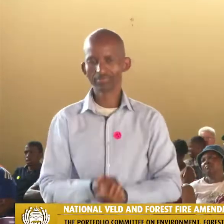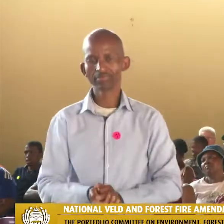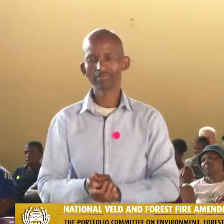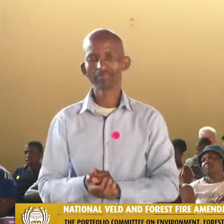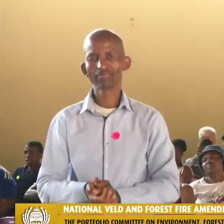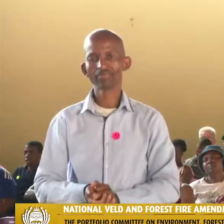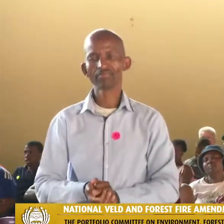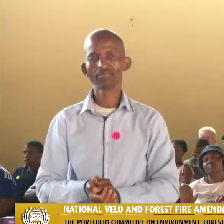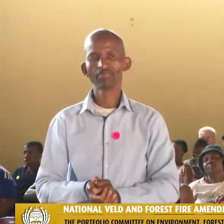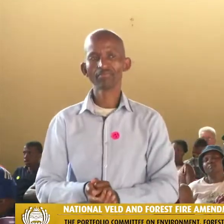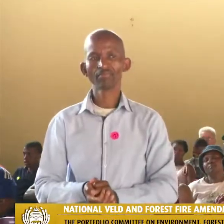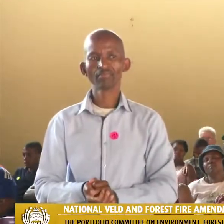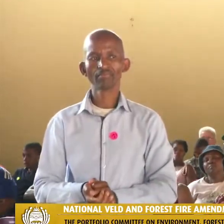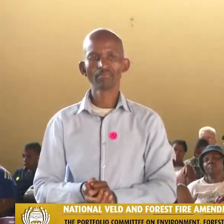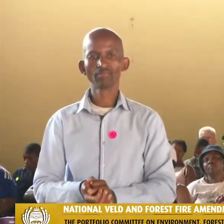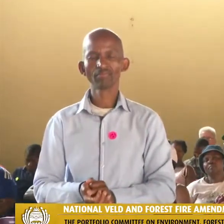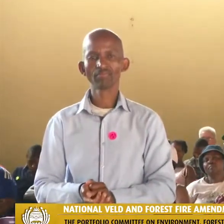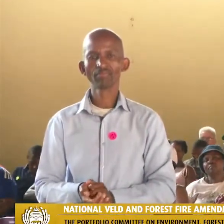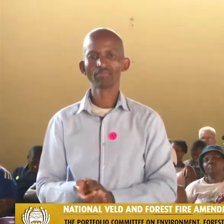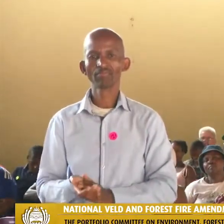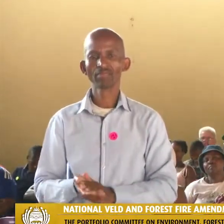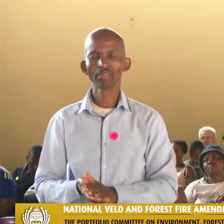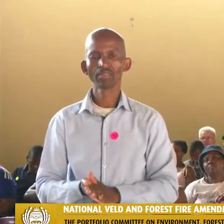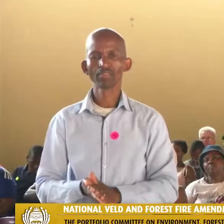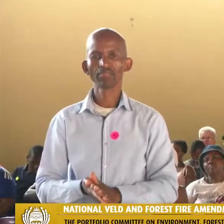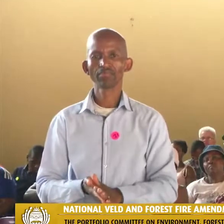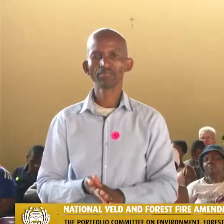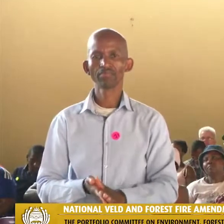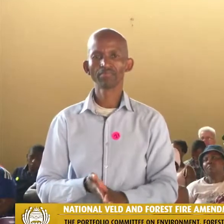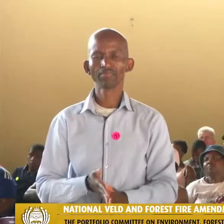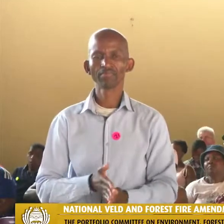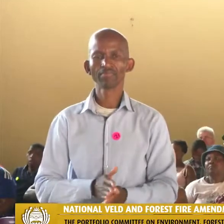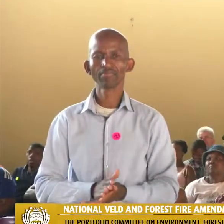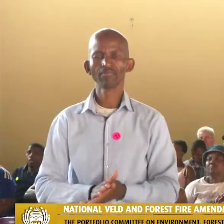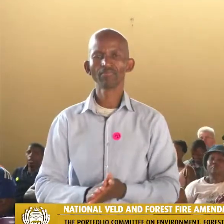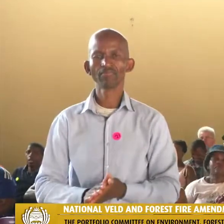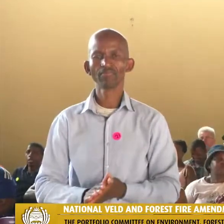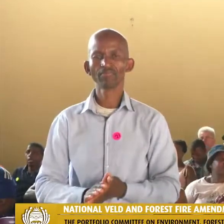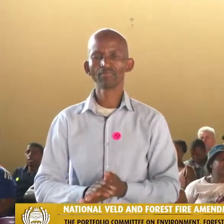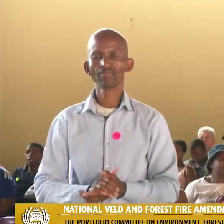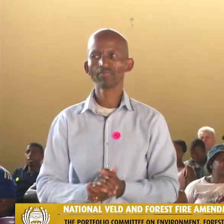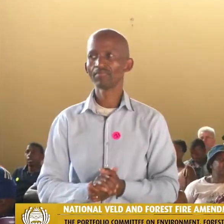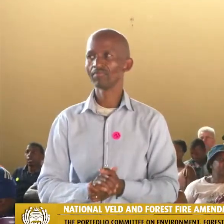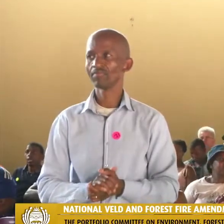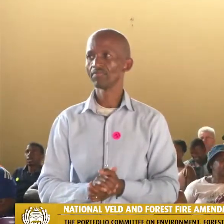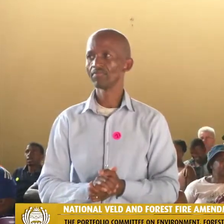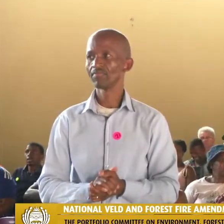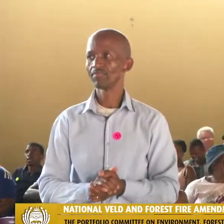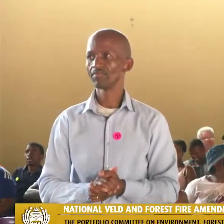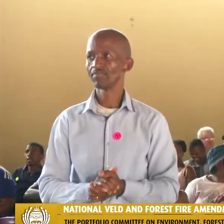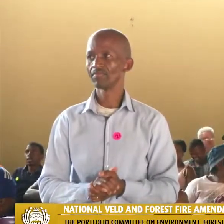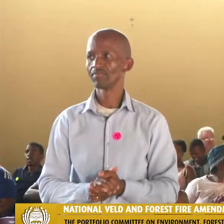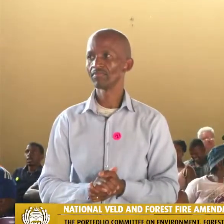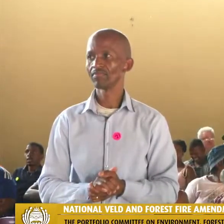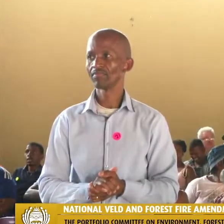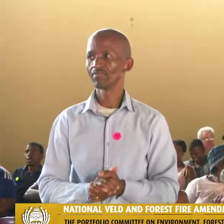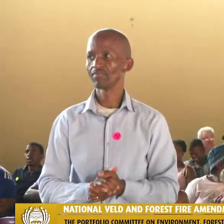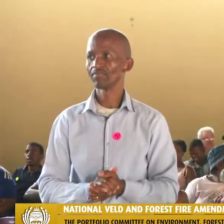Ka jalo a re lekeng ka natla gore re tle re bue go se kaenyana ka molaotlhomo mo puong ya rona.